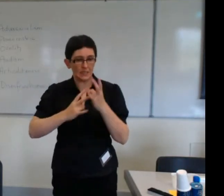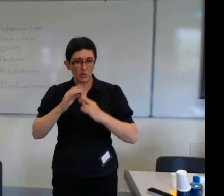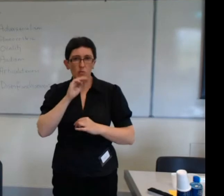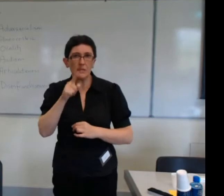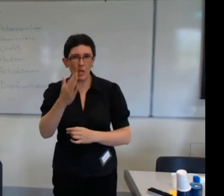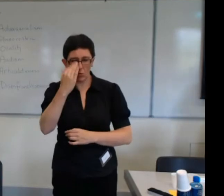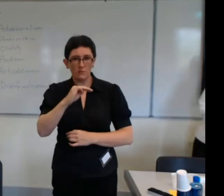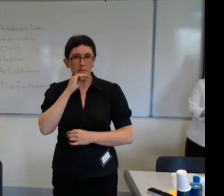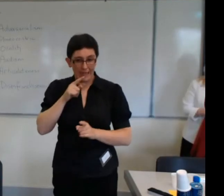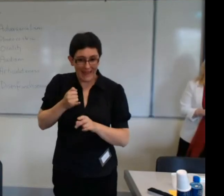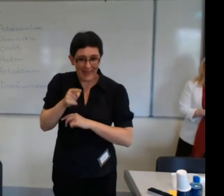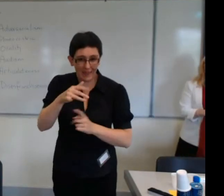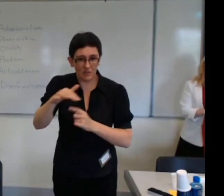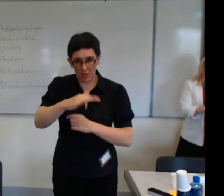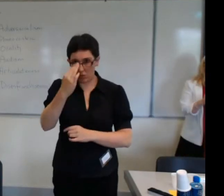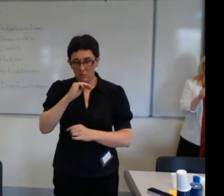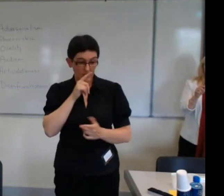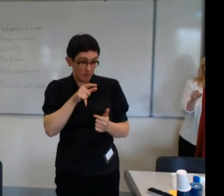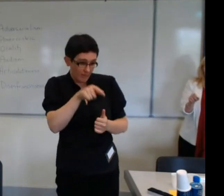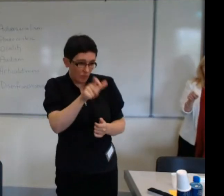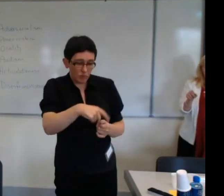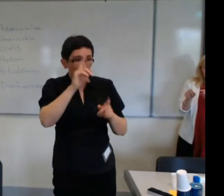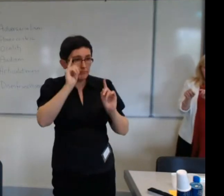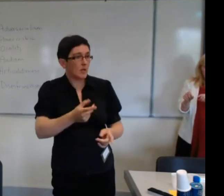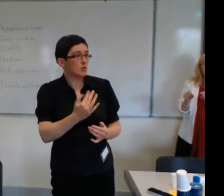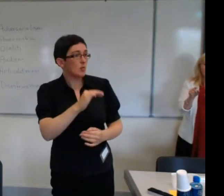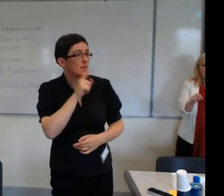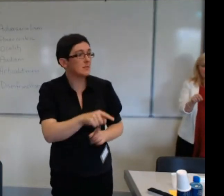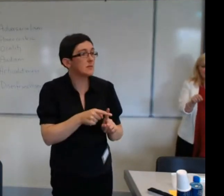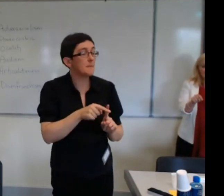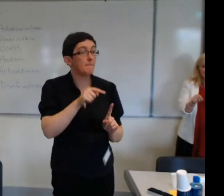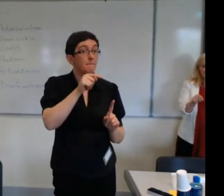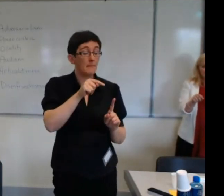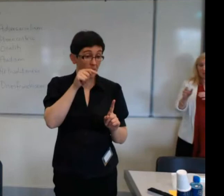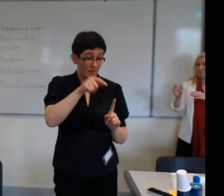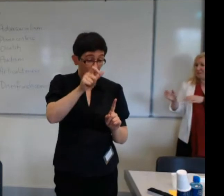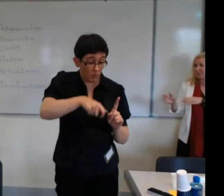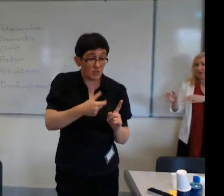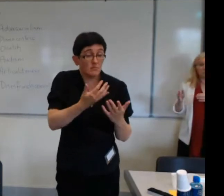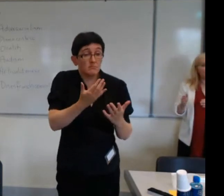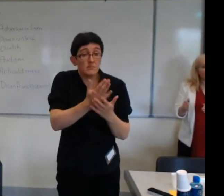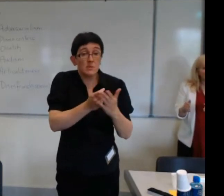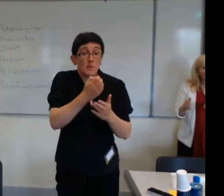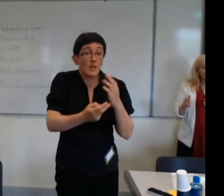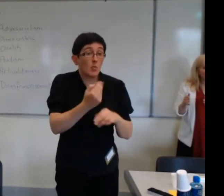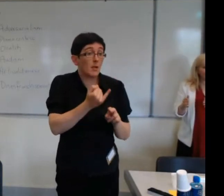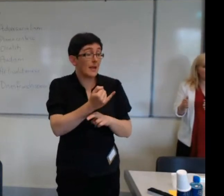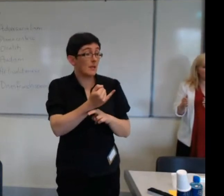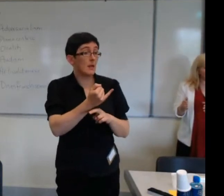represent when they're in that same context? They're also, those people who end up in police stations or those people who end up reporting crimes as